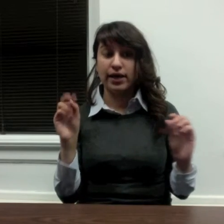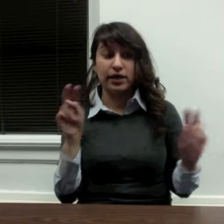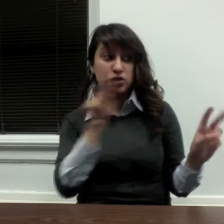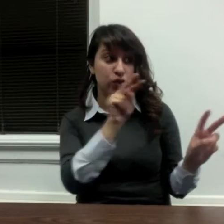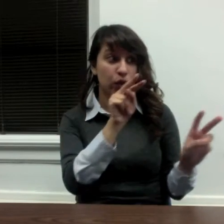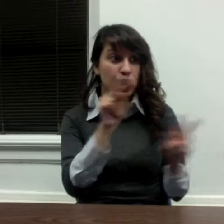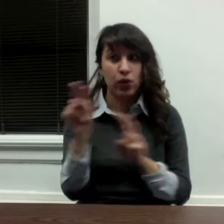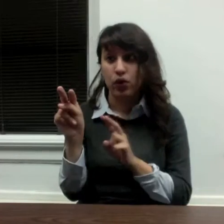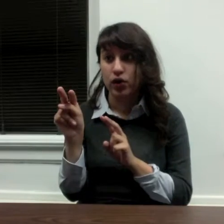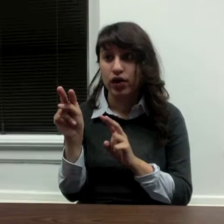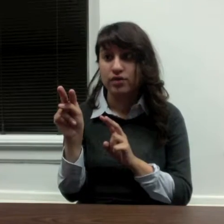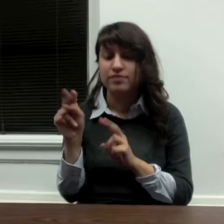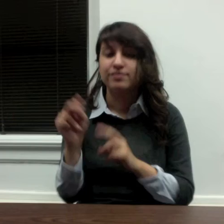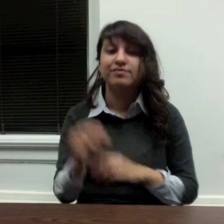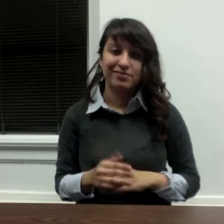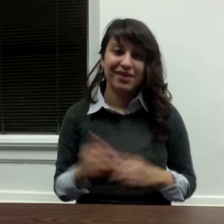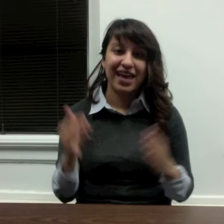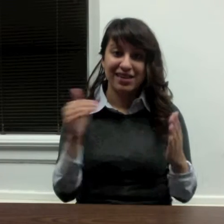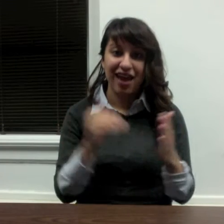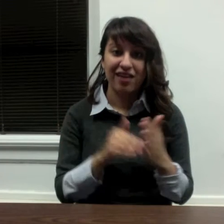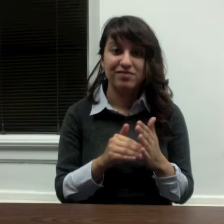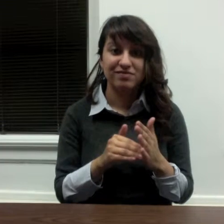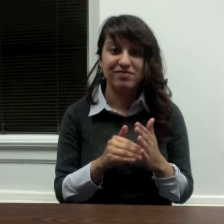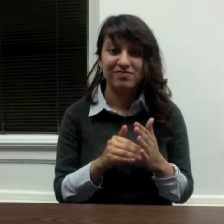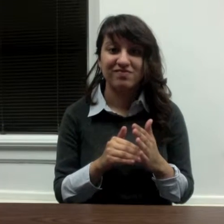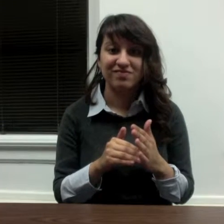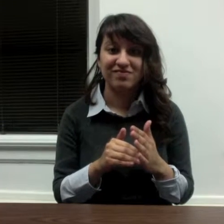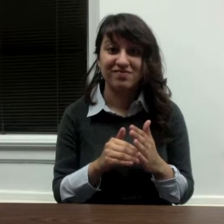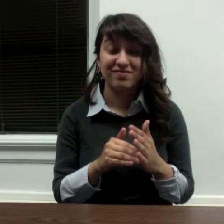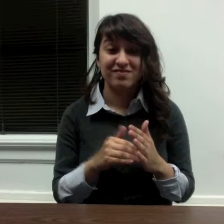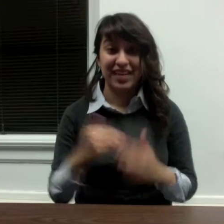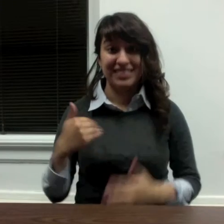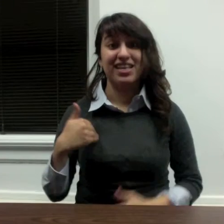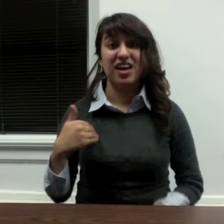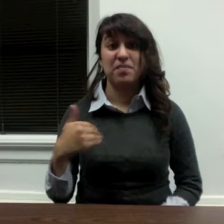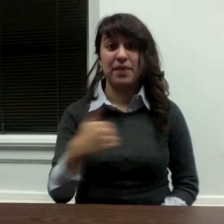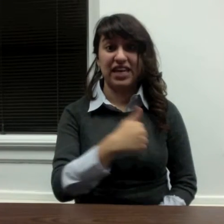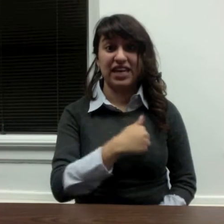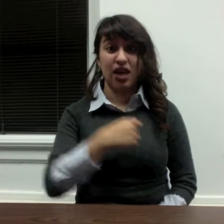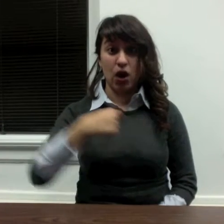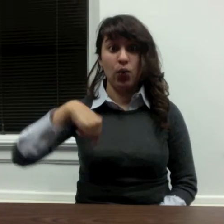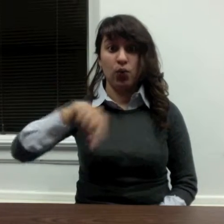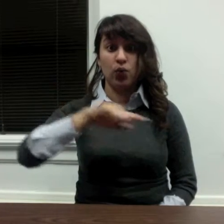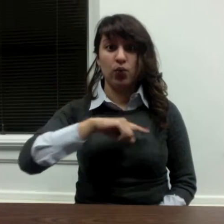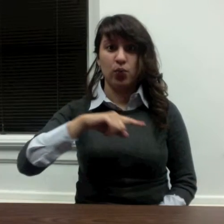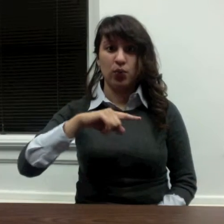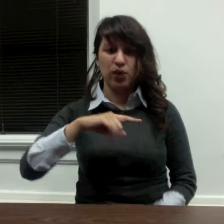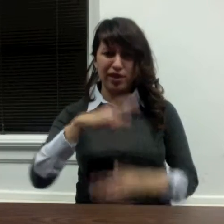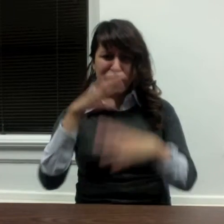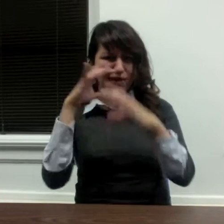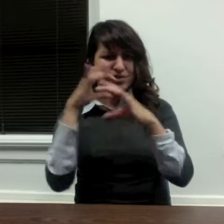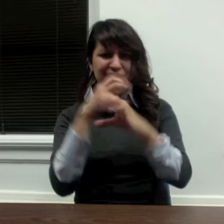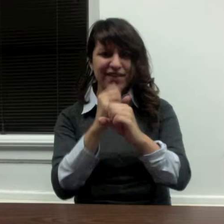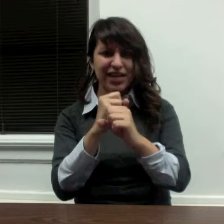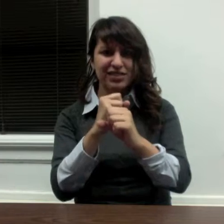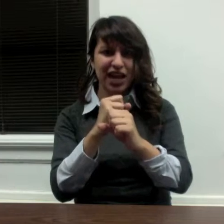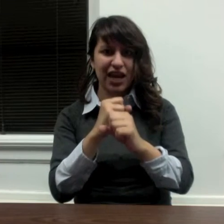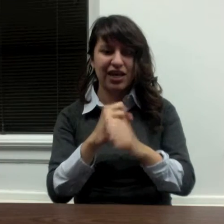And this, again, as a committee, we found to be very fascinating. First of